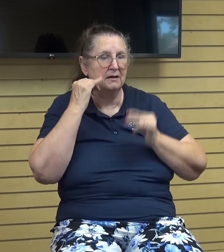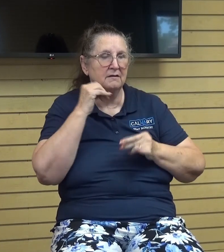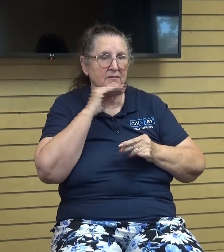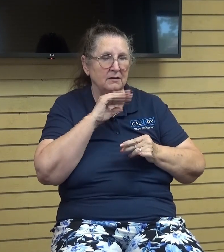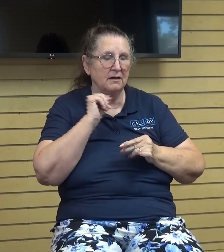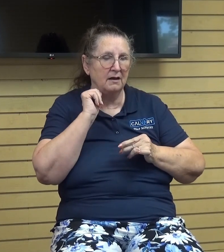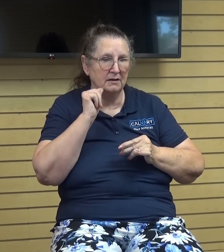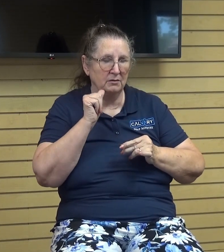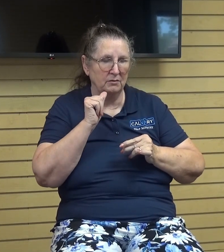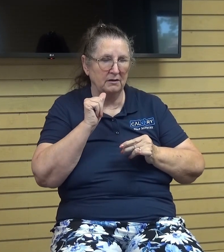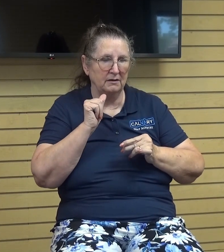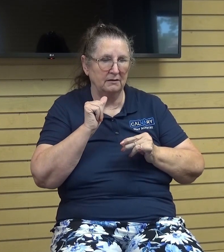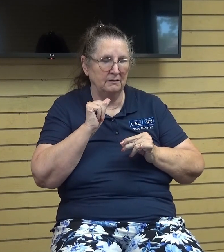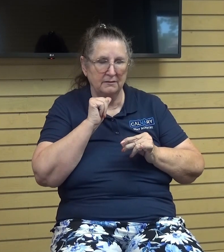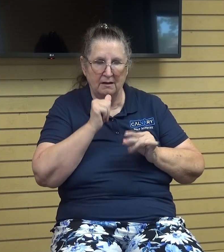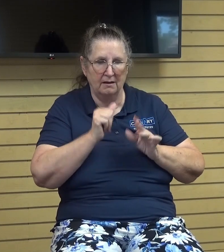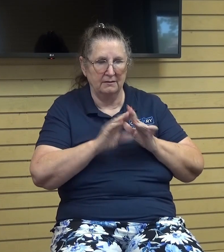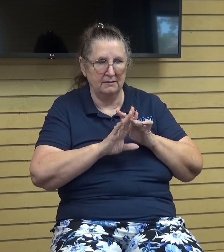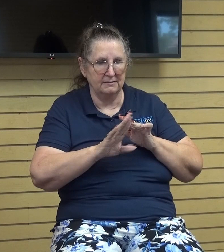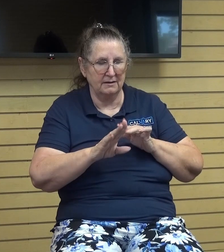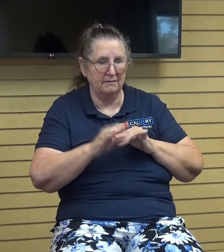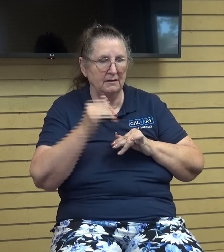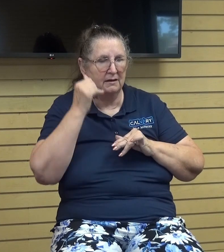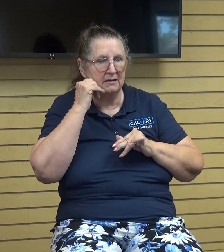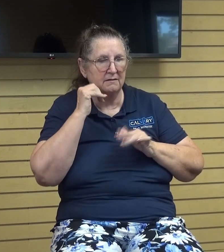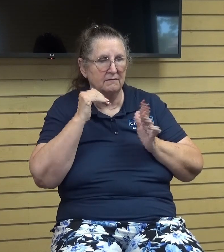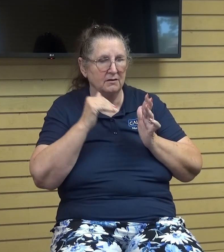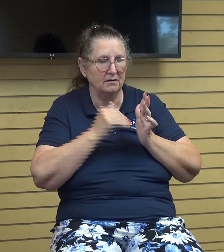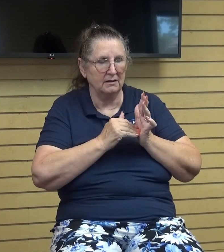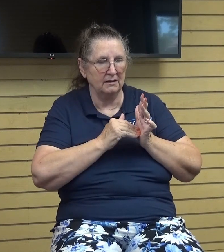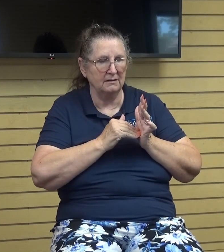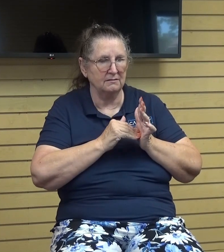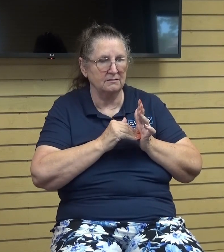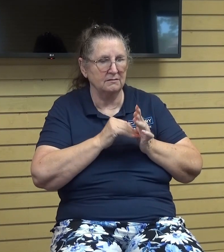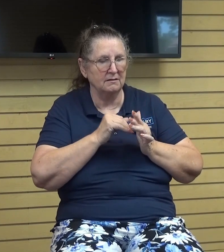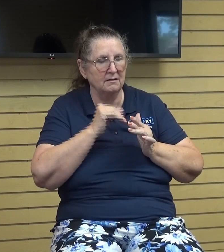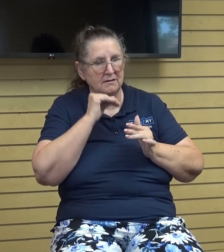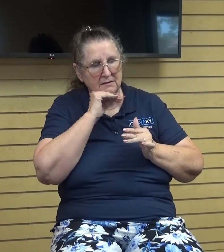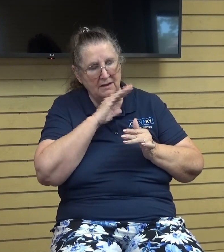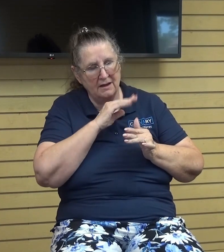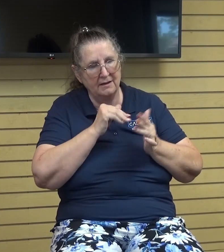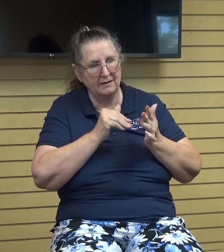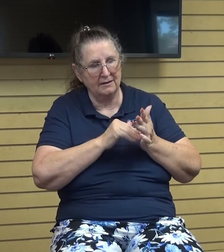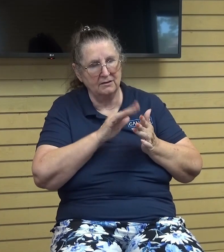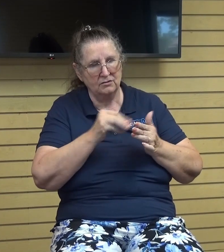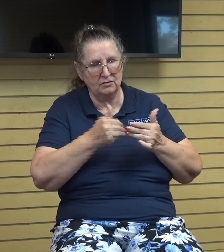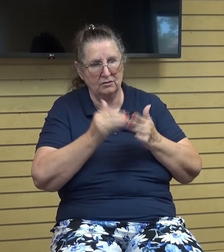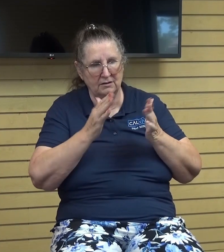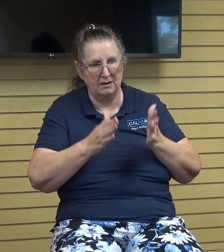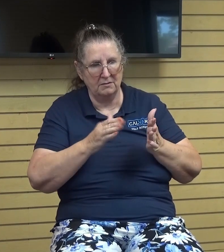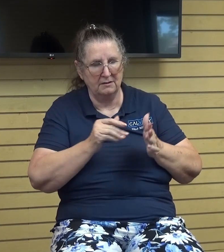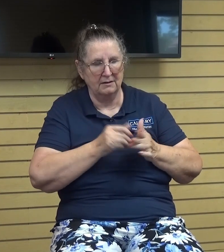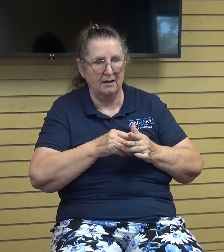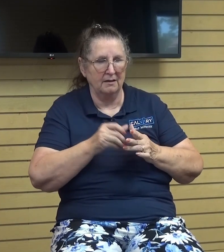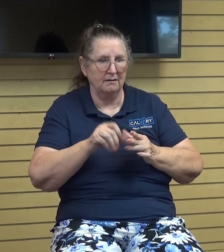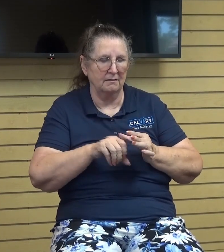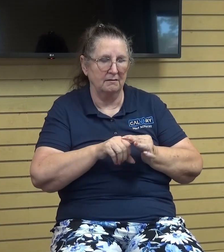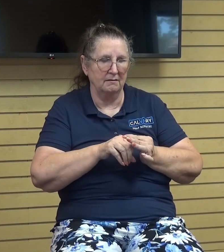25. A man who bears false witness against his neighbor is like a club, a sword, a sharp arrow. False witnesses ruin